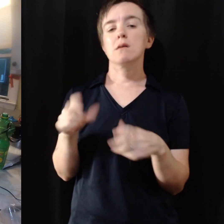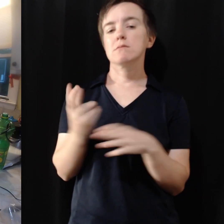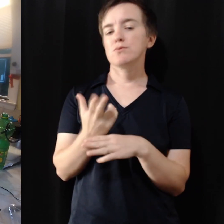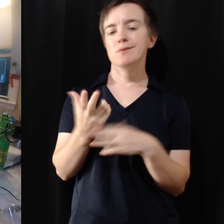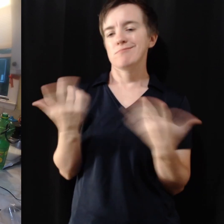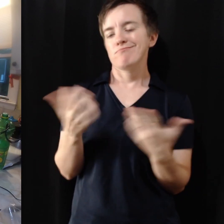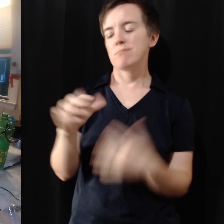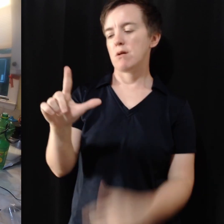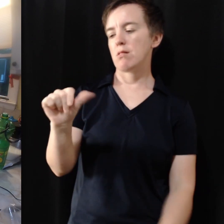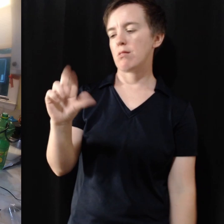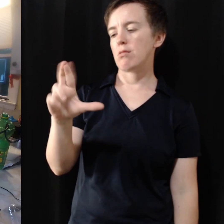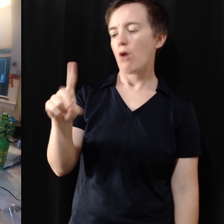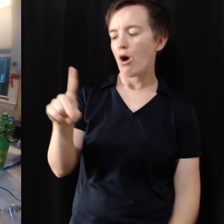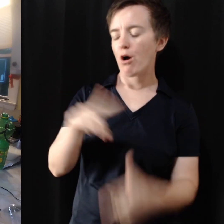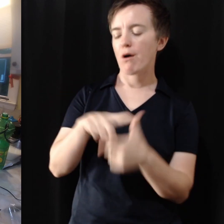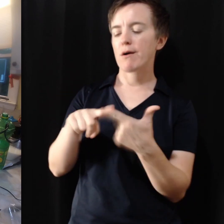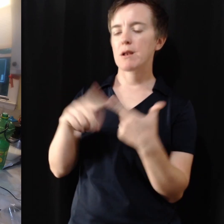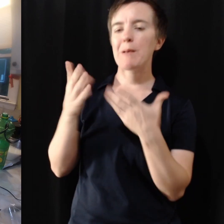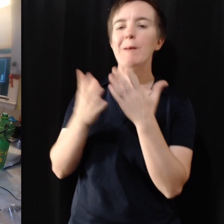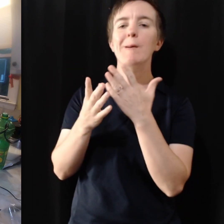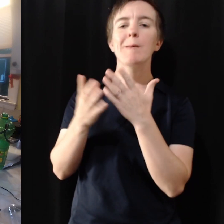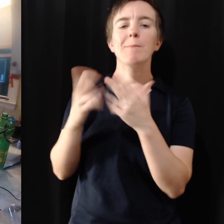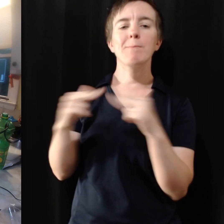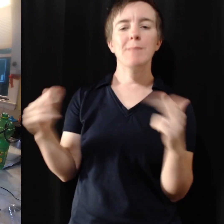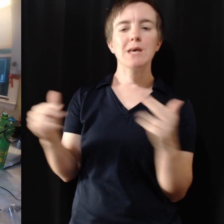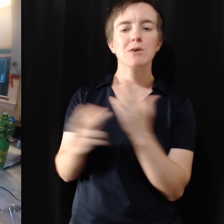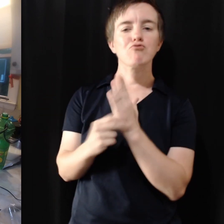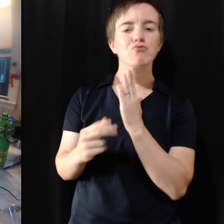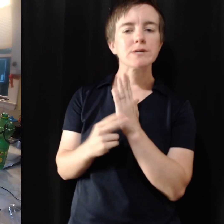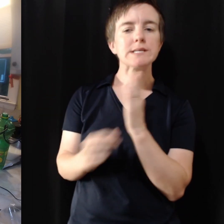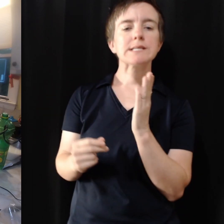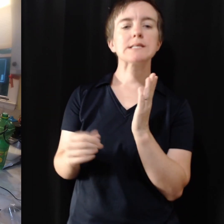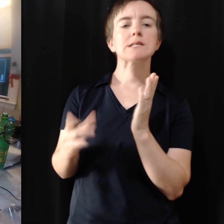And like lard or bacon grease or